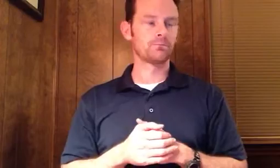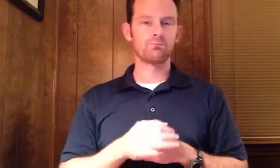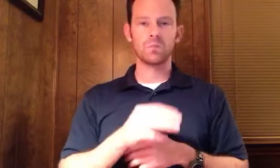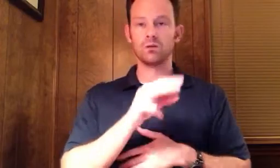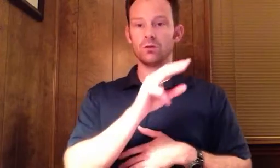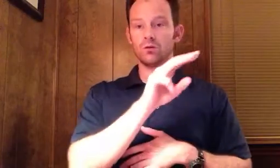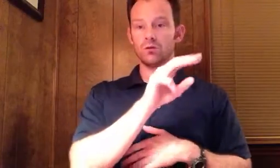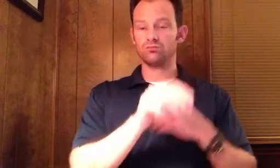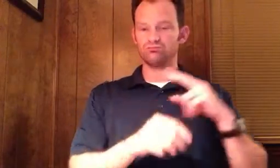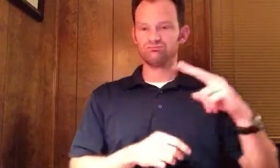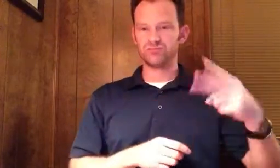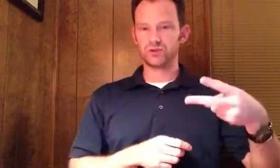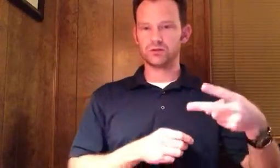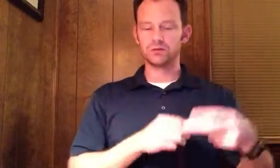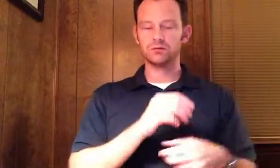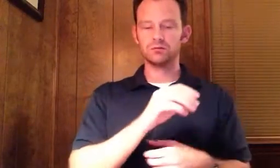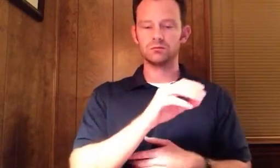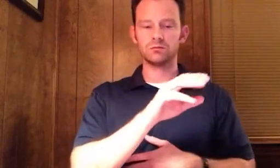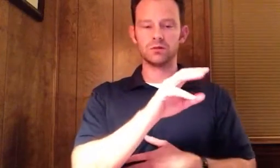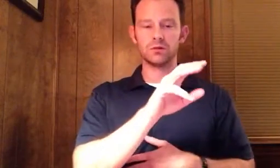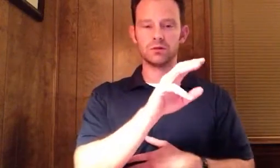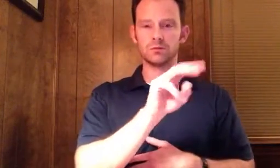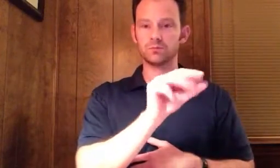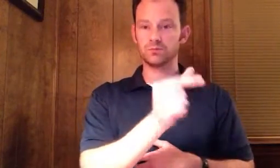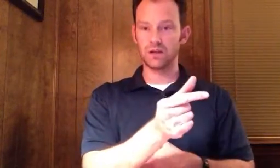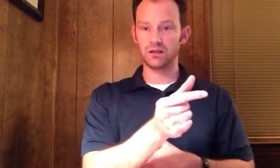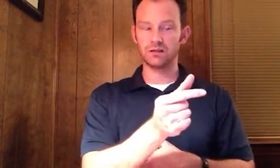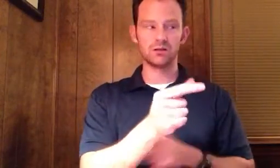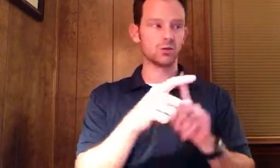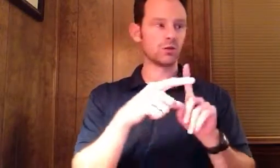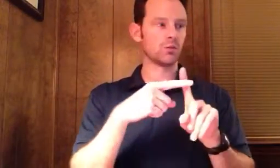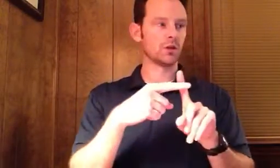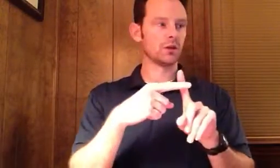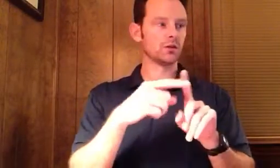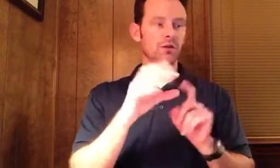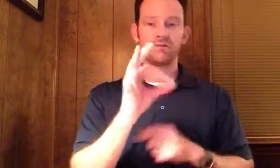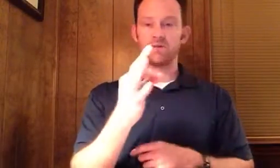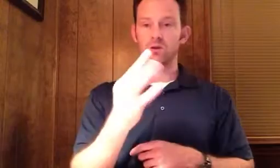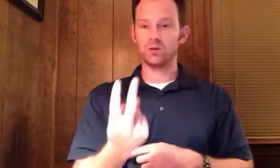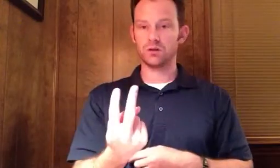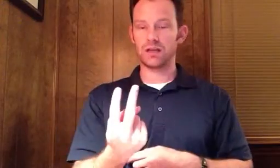Solid magnesium reacts with chlorine gas. See if you can predict the products. Try these on your own.